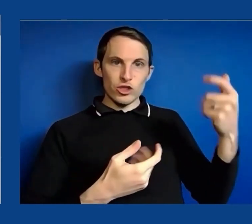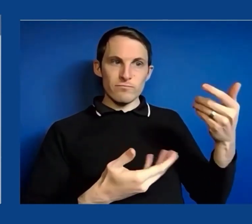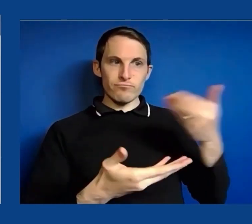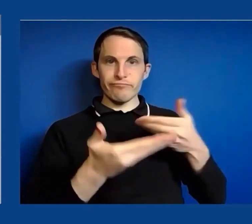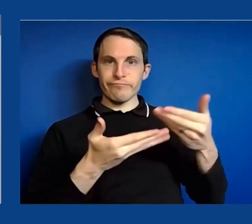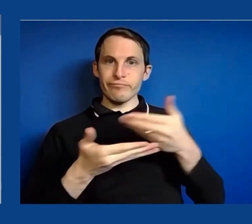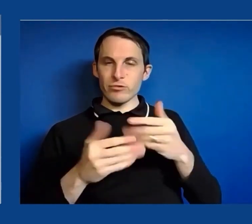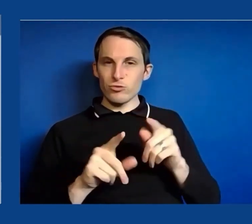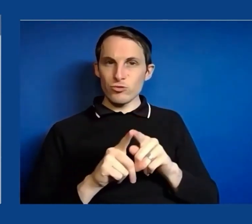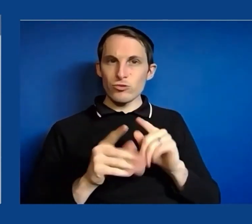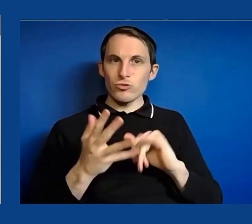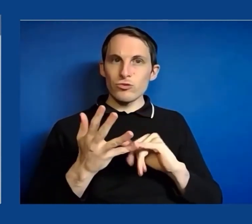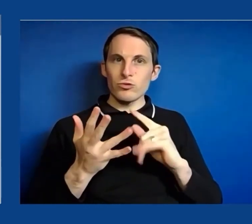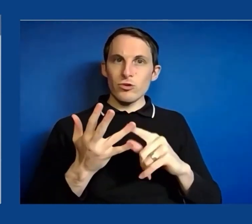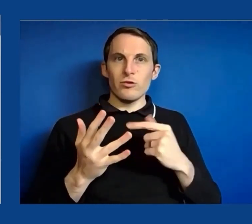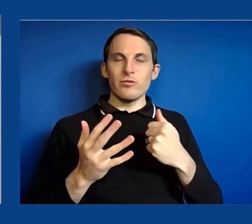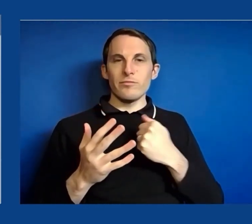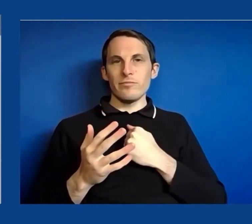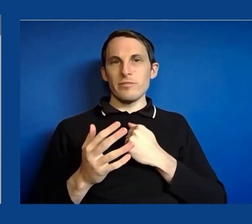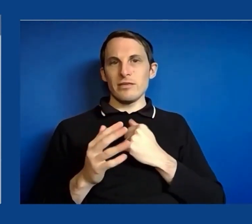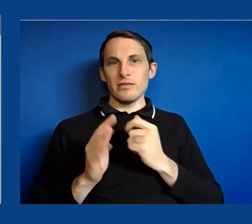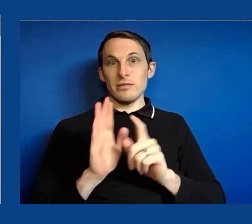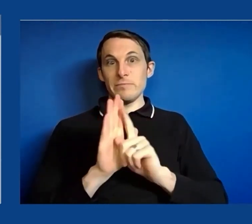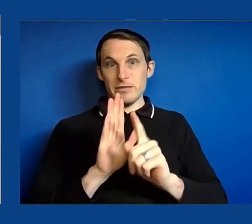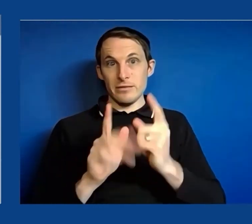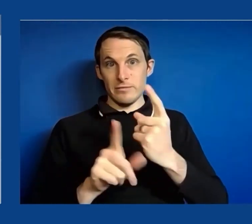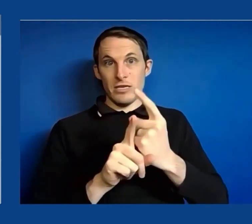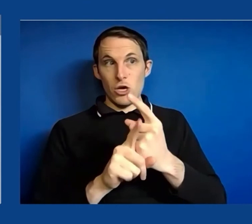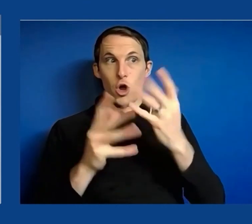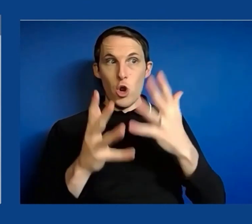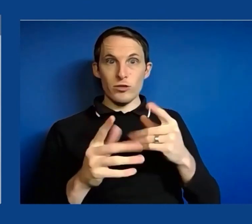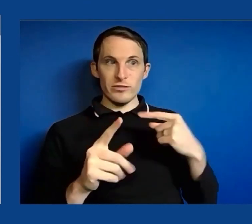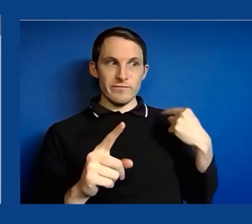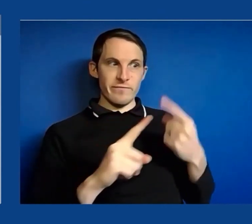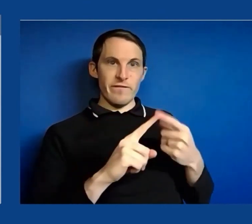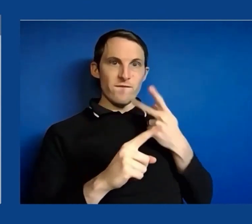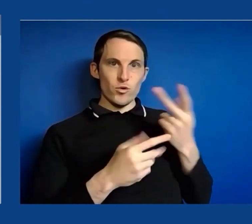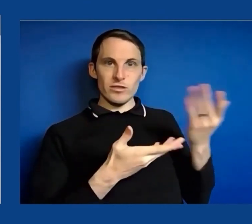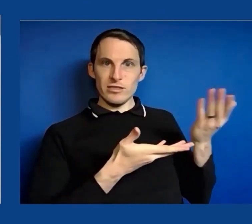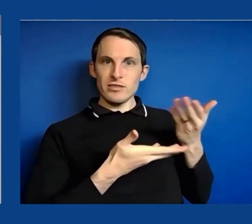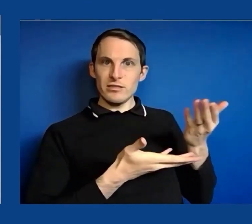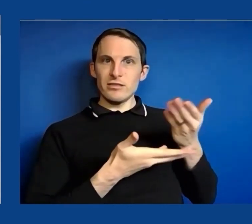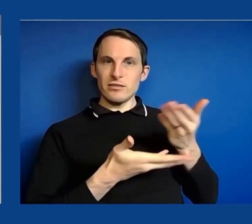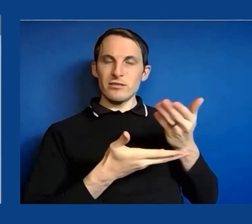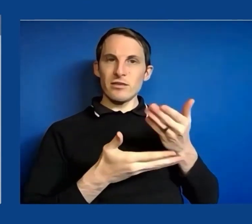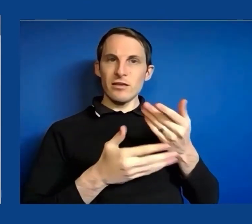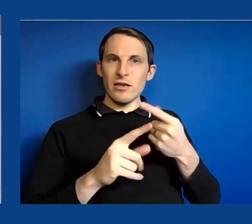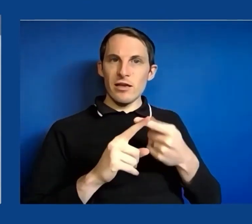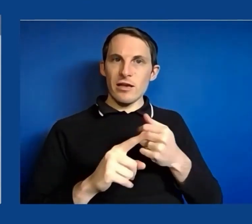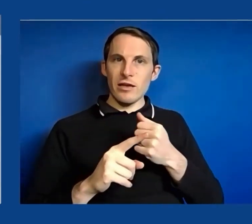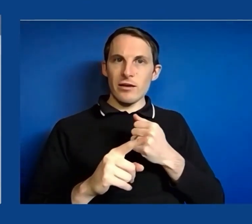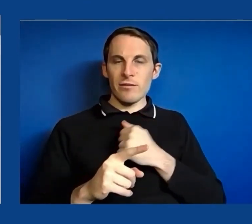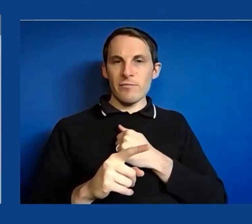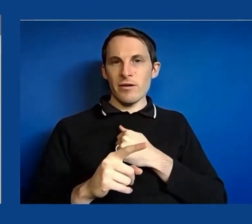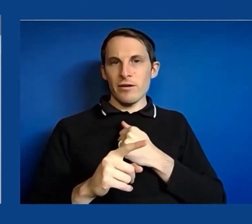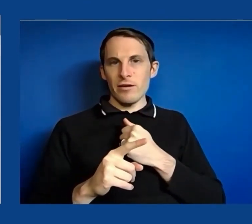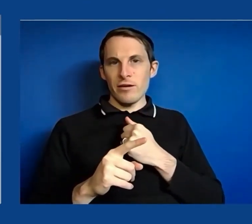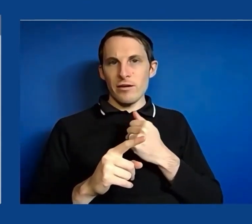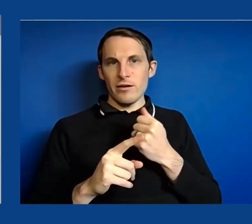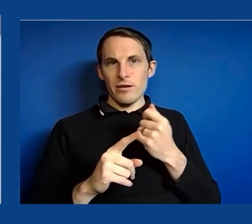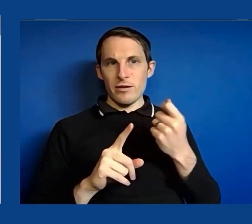I'm speaking on lots of people's voices, but my own impact that they contributed to